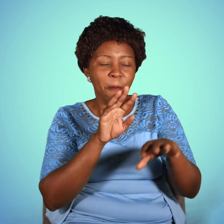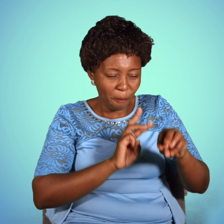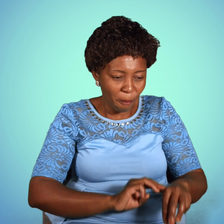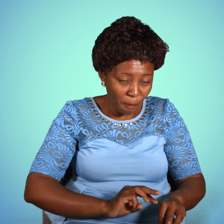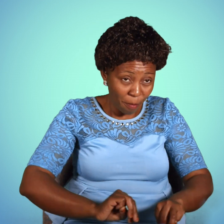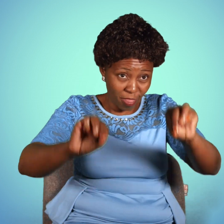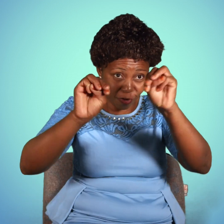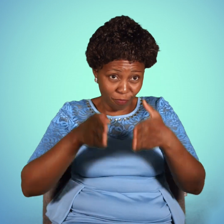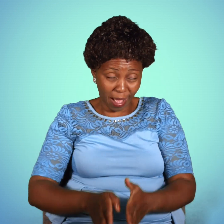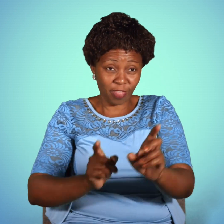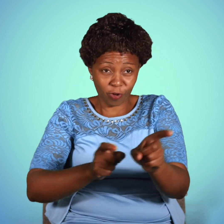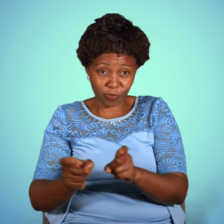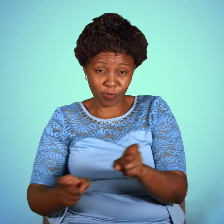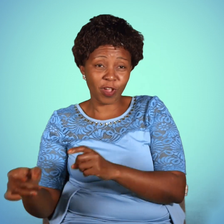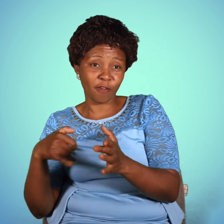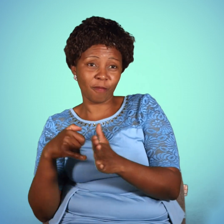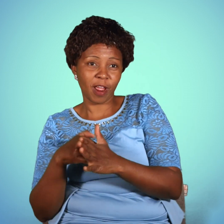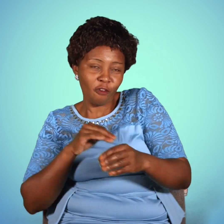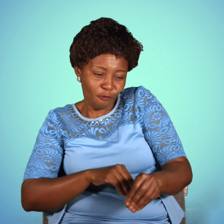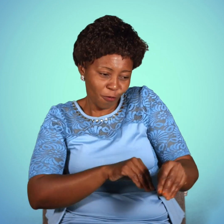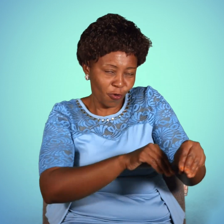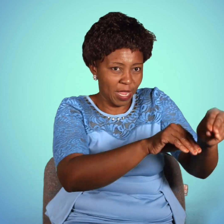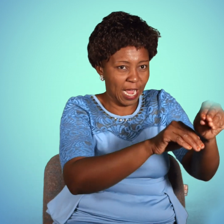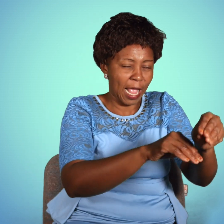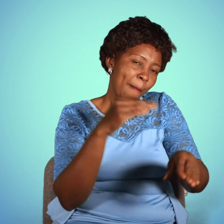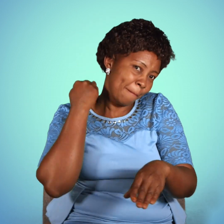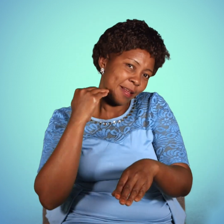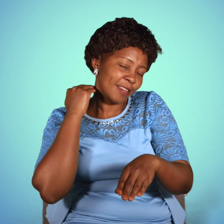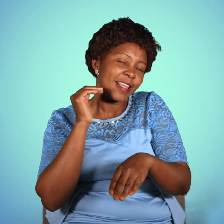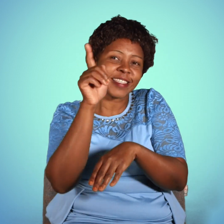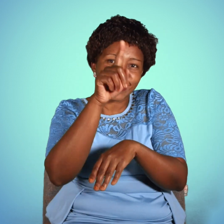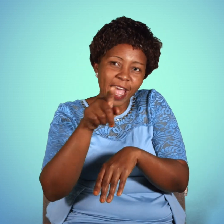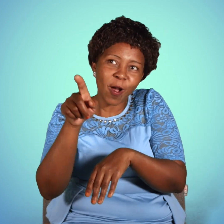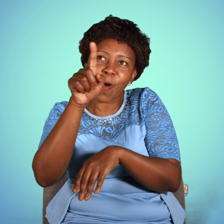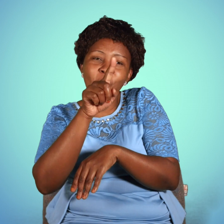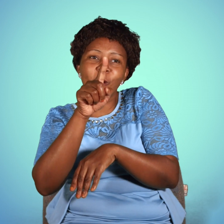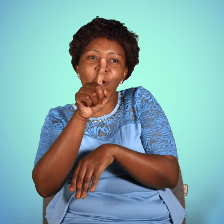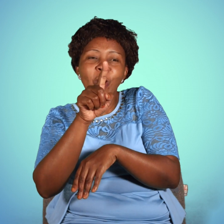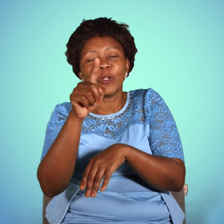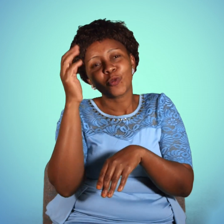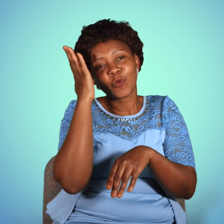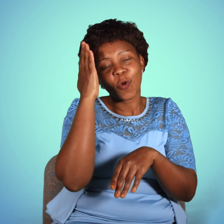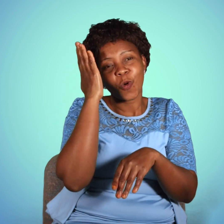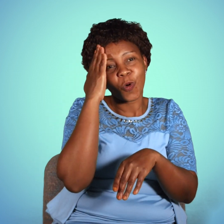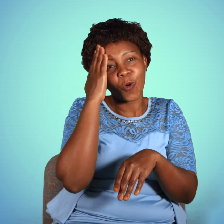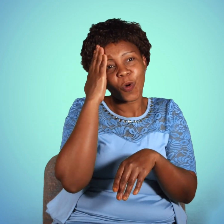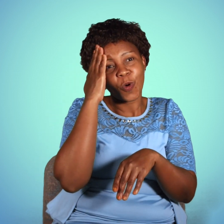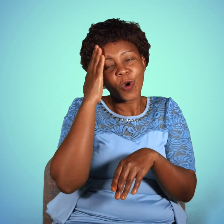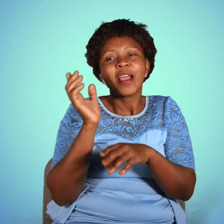Safe period method is a birth control method that involves tracking the menstrual cycle in order to identify